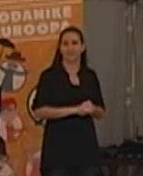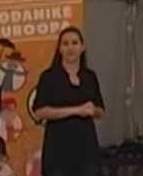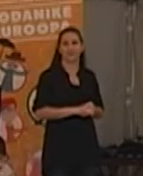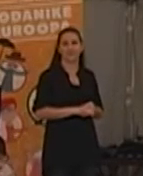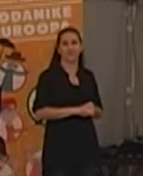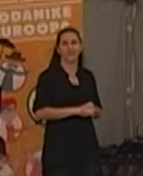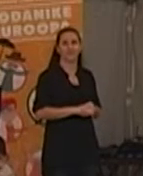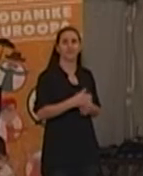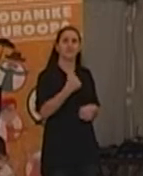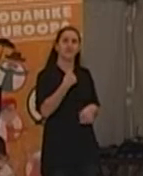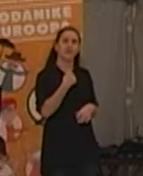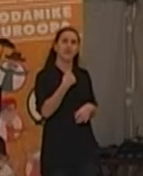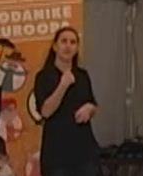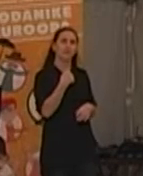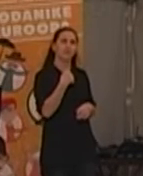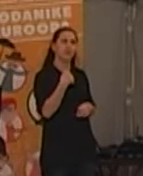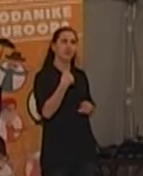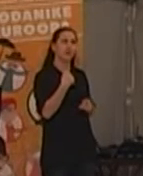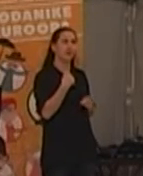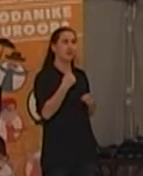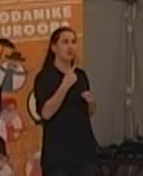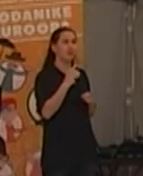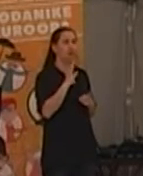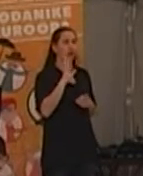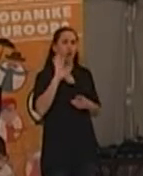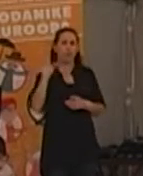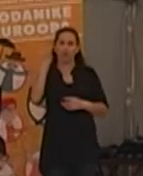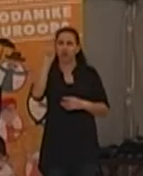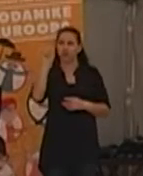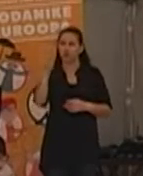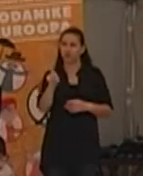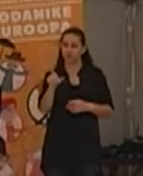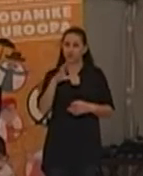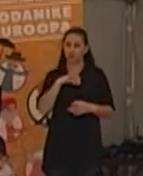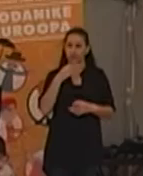Well, I kind of interpreted in your question